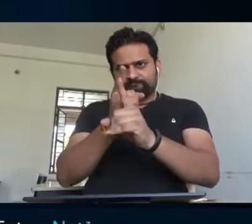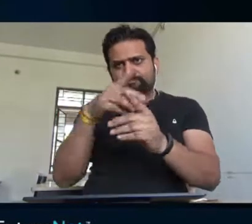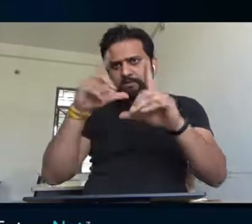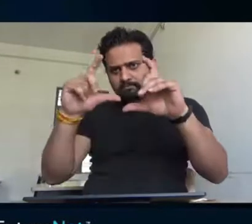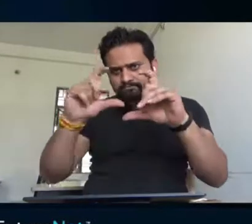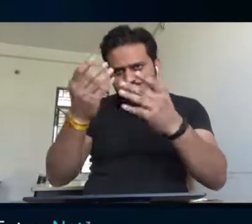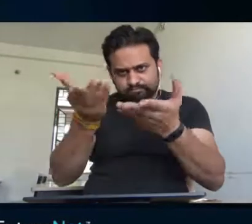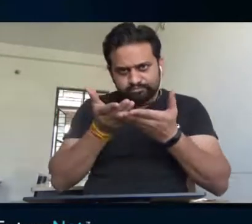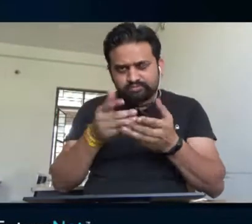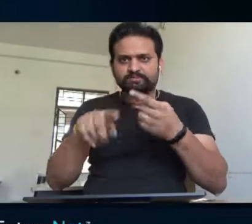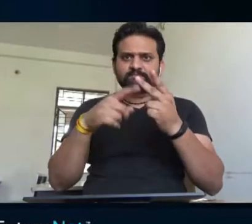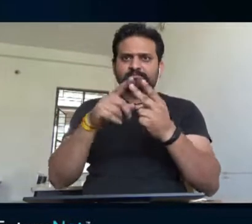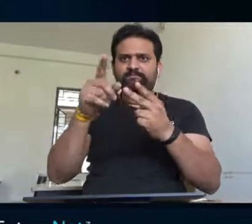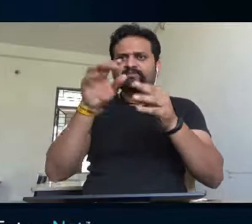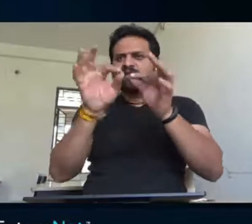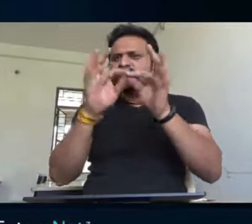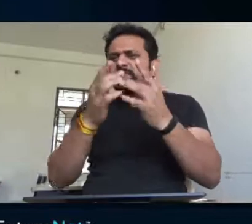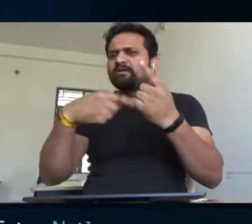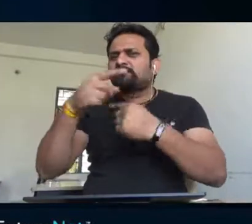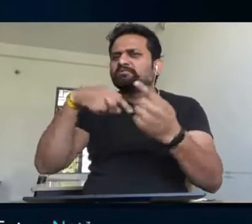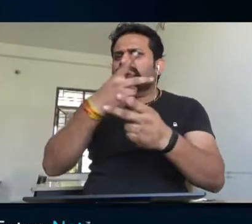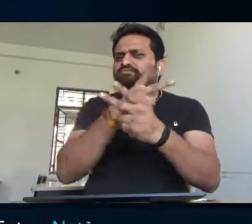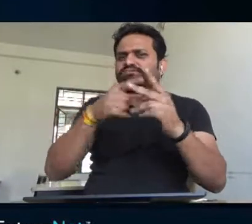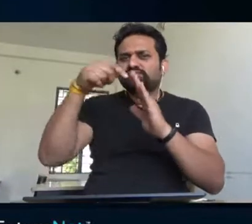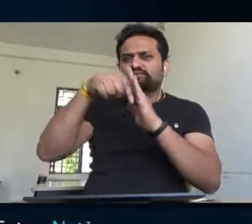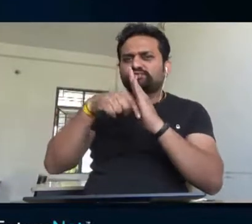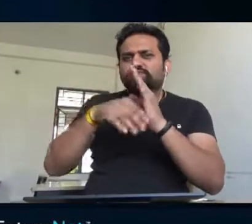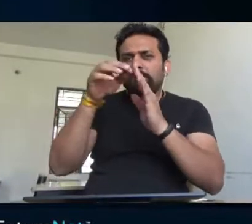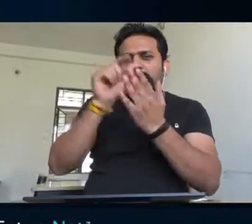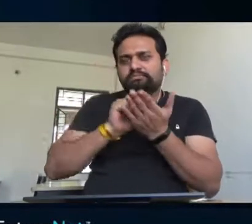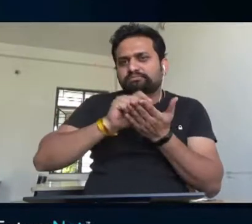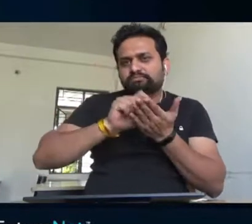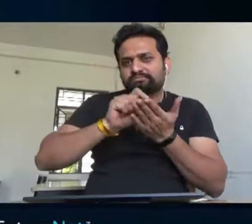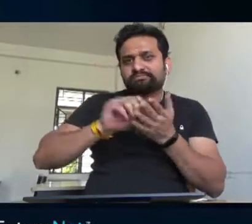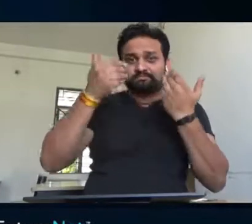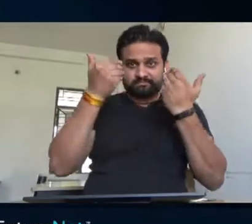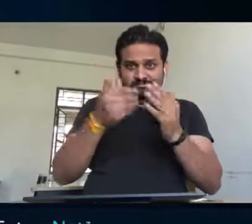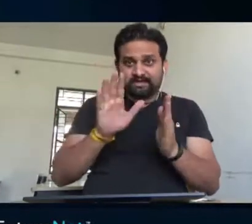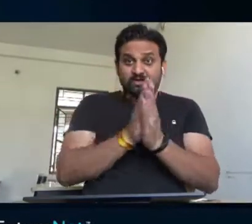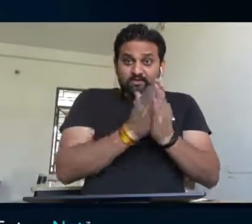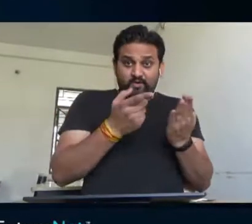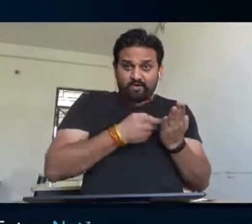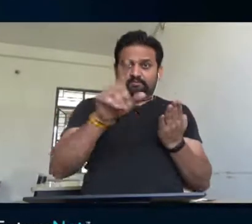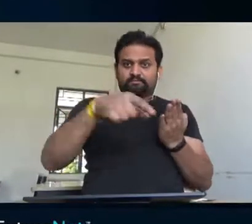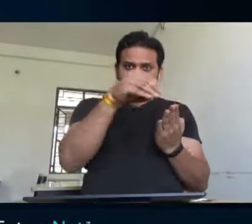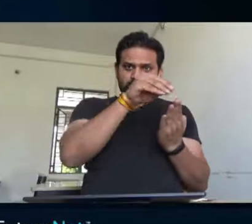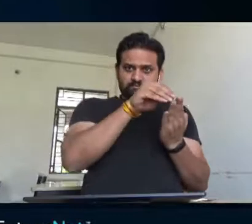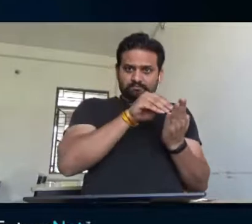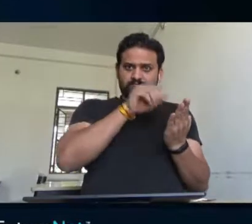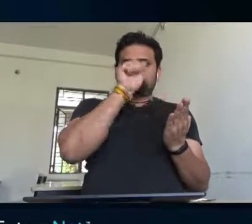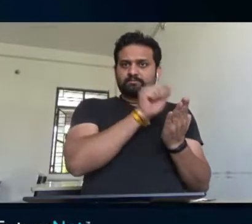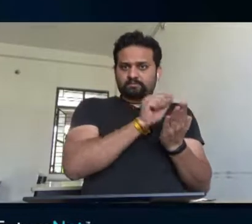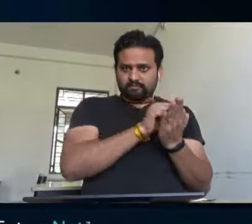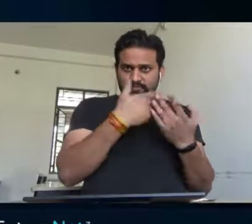from you. We need a family background, a little bit about your story, and then we will bring you in that book. And this book will be done